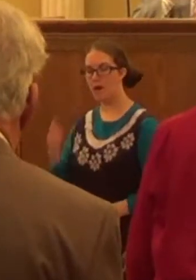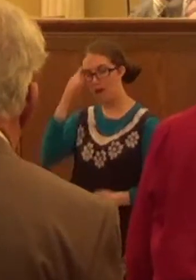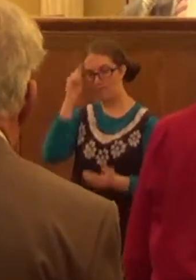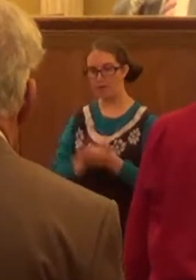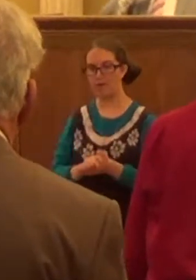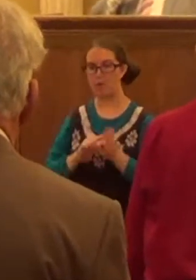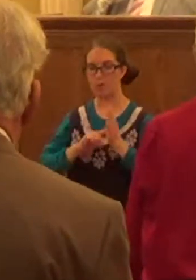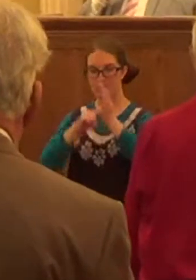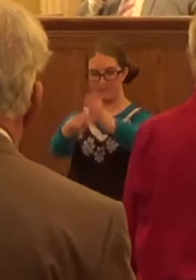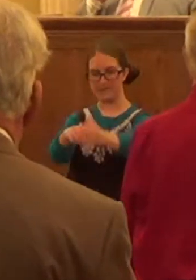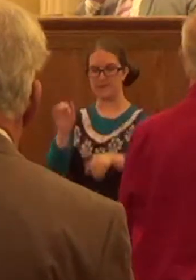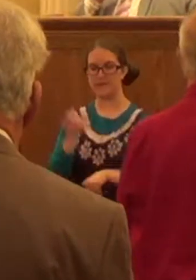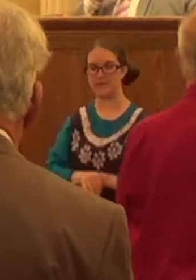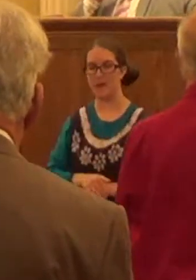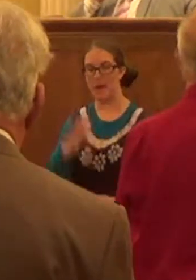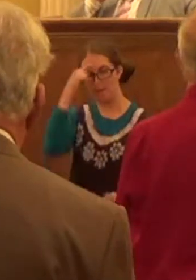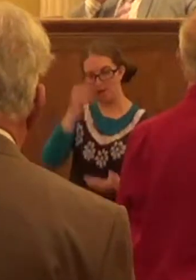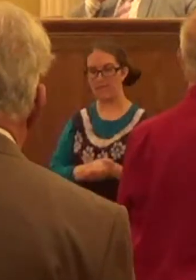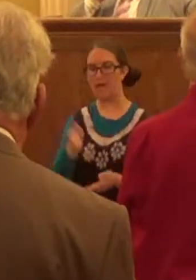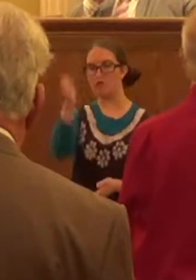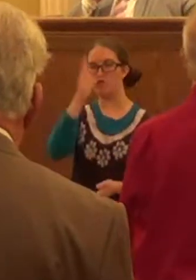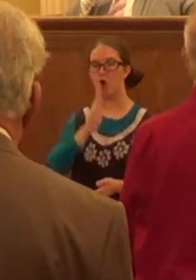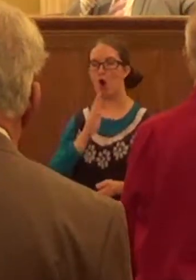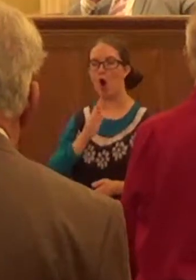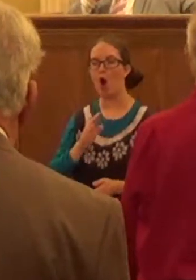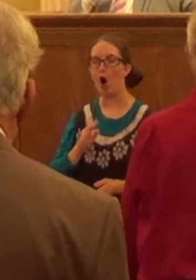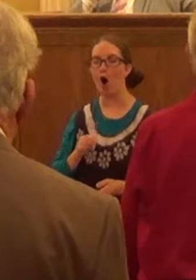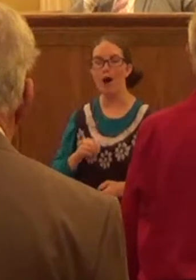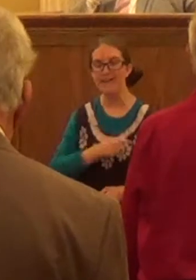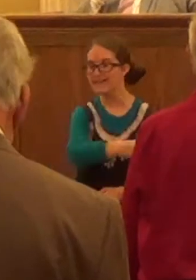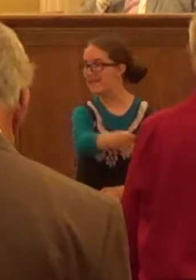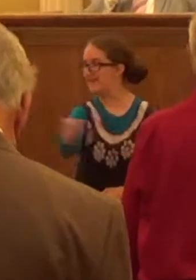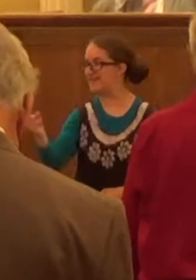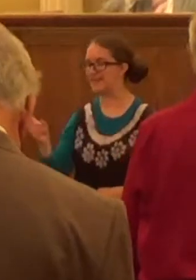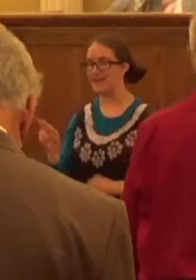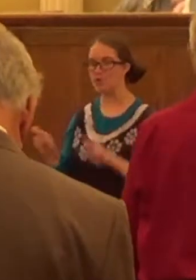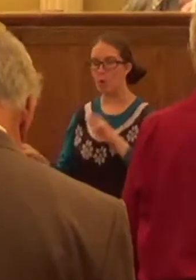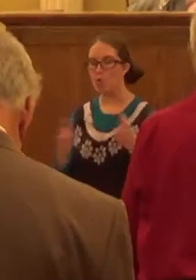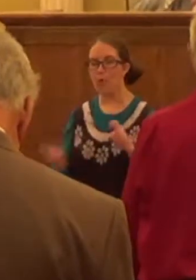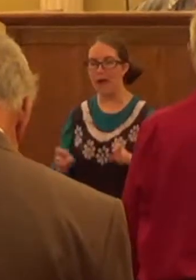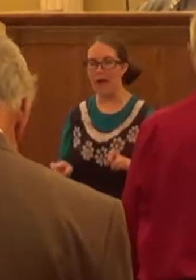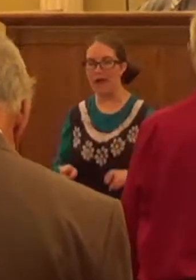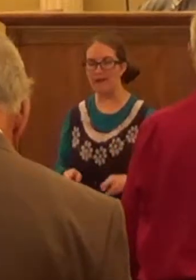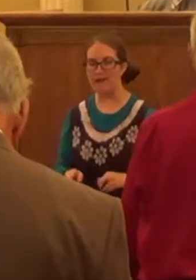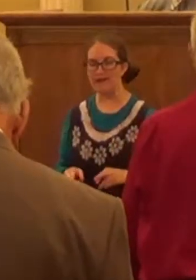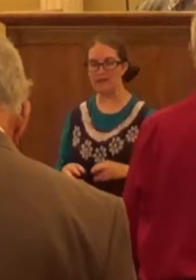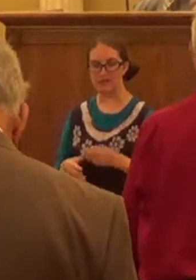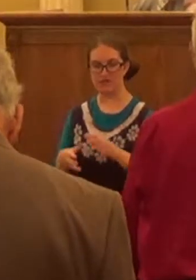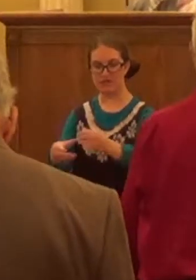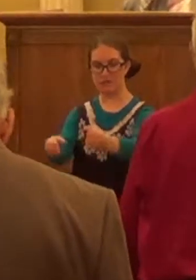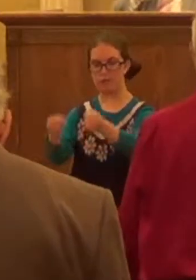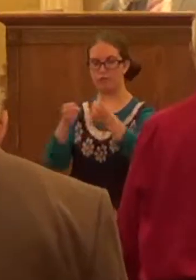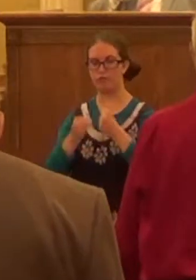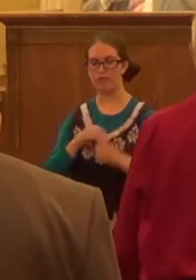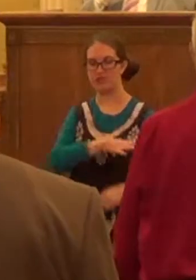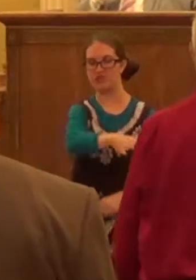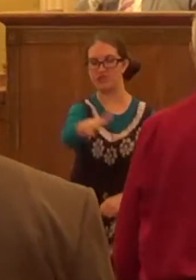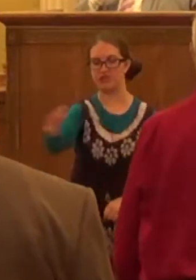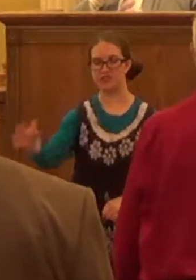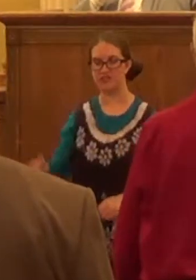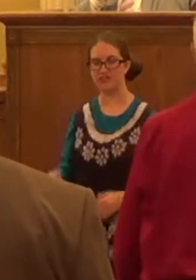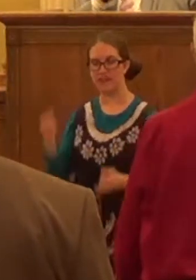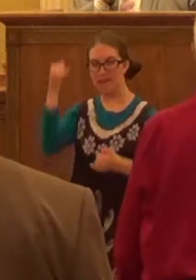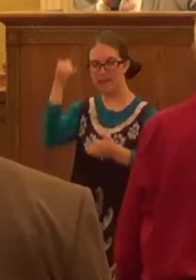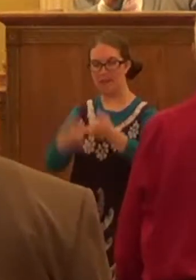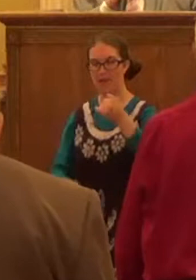witnessing it tonight. I believe that God is getting the saints ready to reach this area and to have the end time